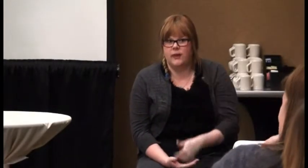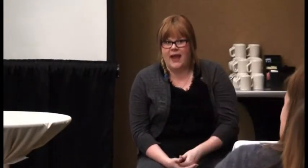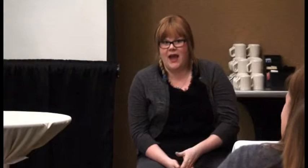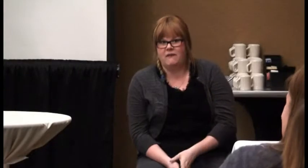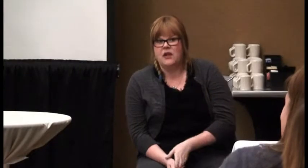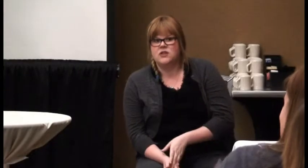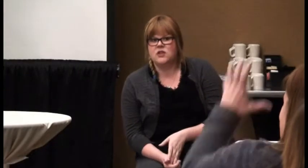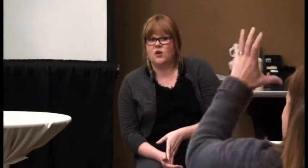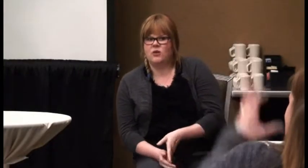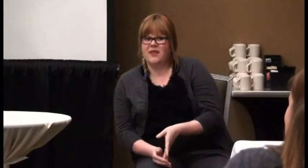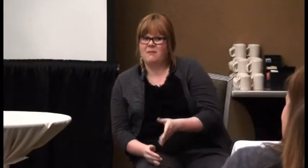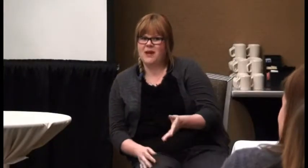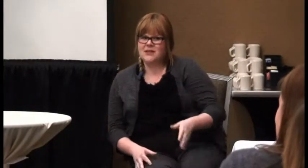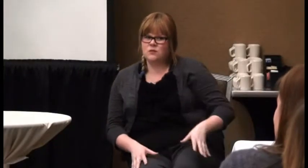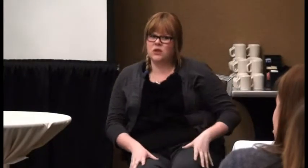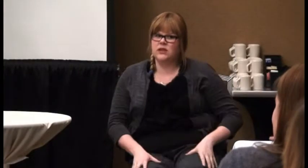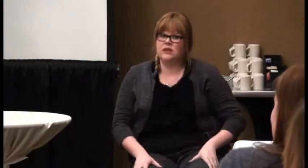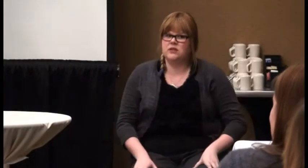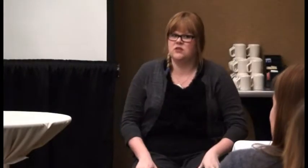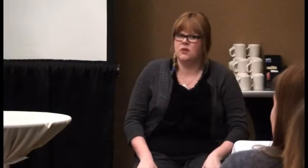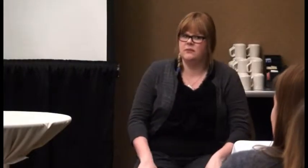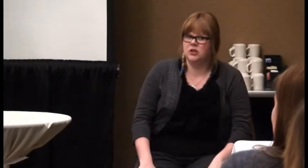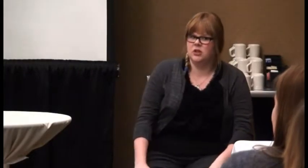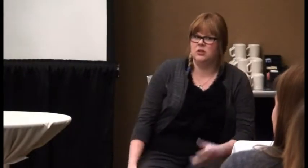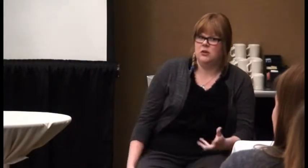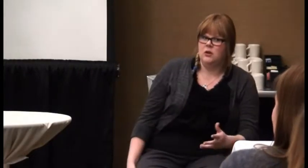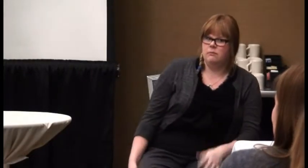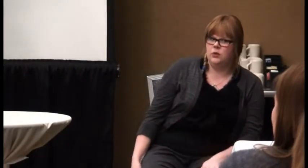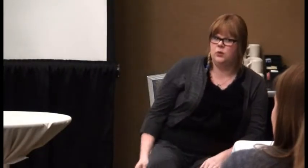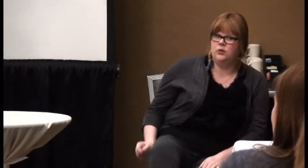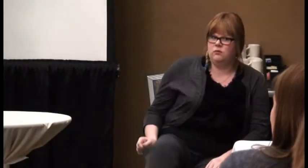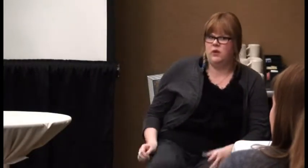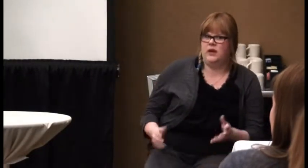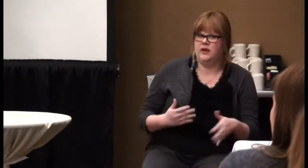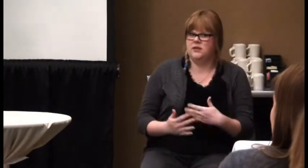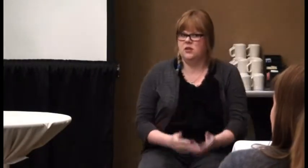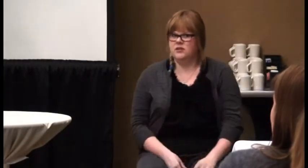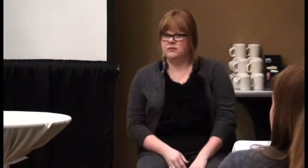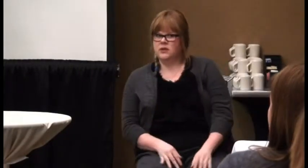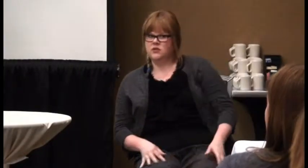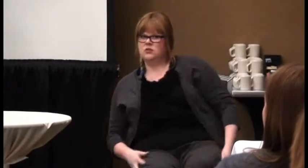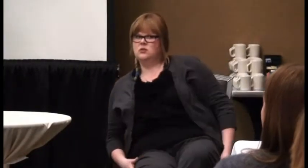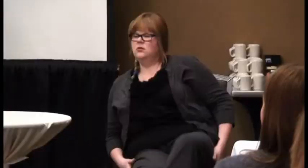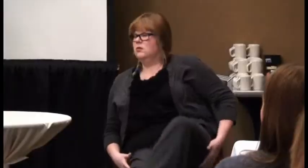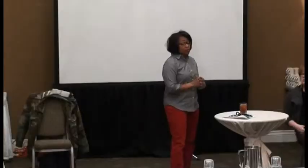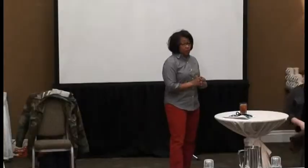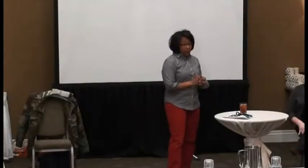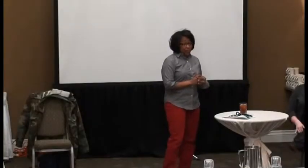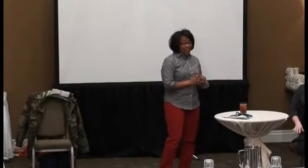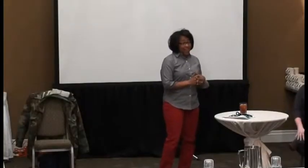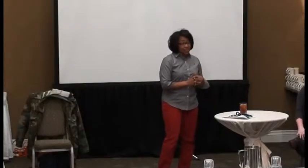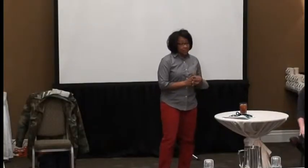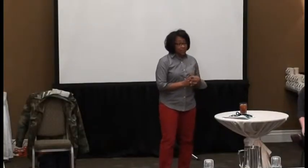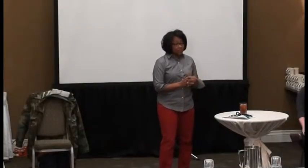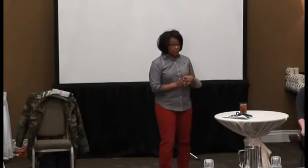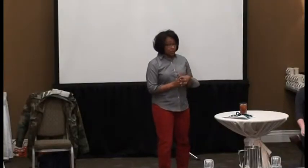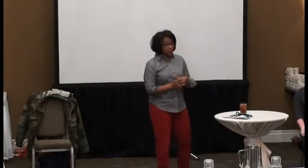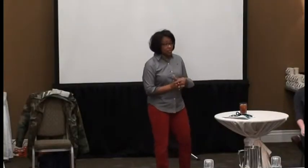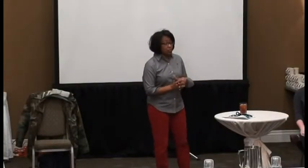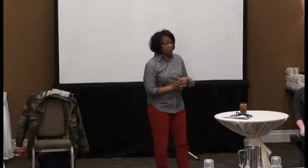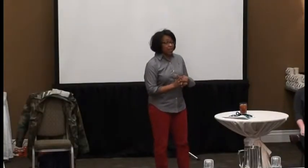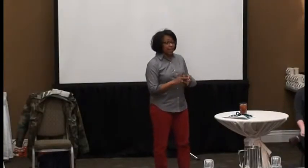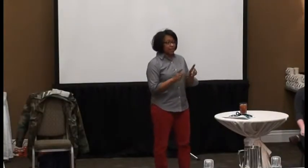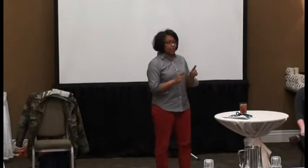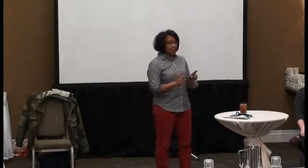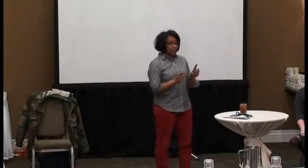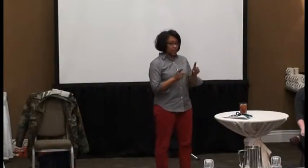the student we have. So can the medicine really disrupt her mood when it gets close to menstrual? You know what, cycle? that's a good